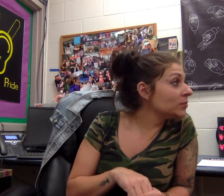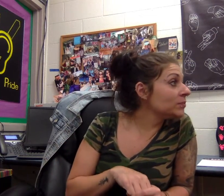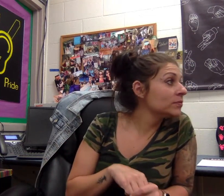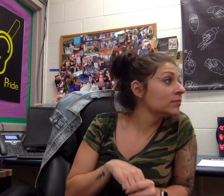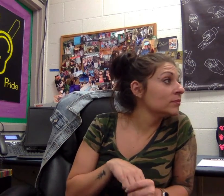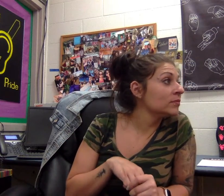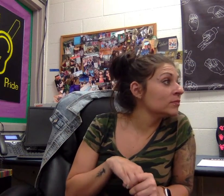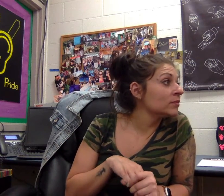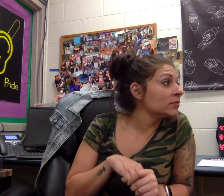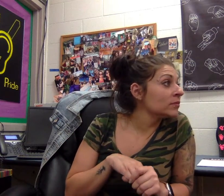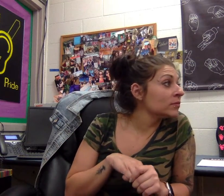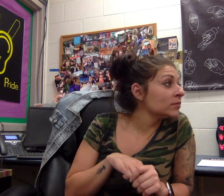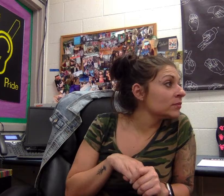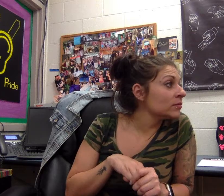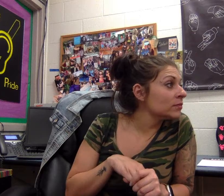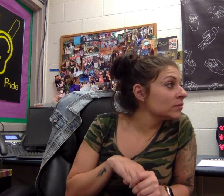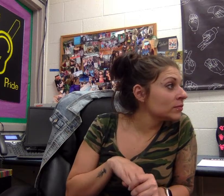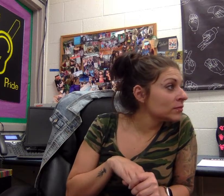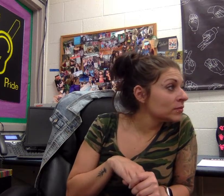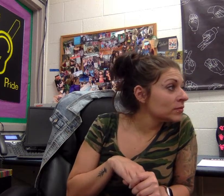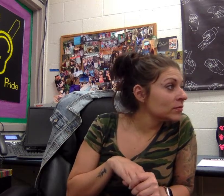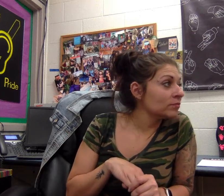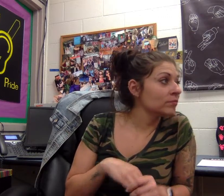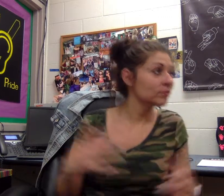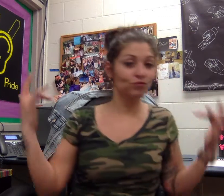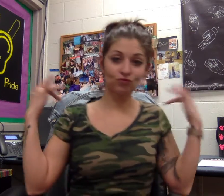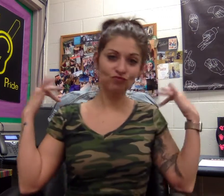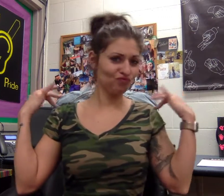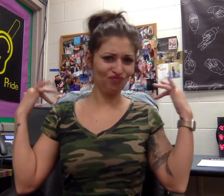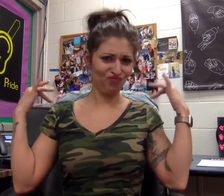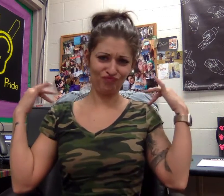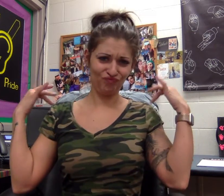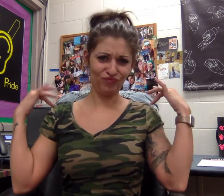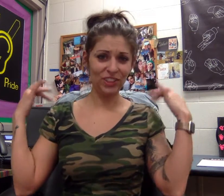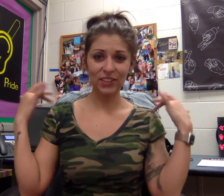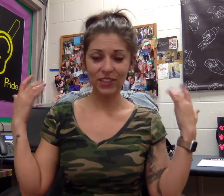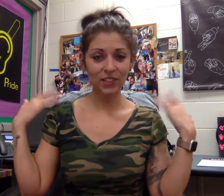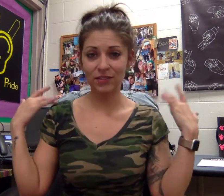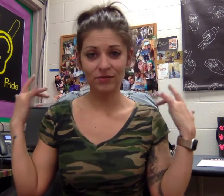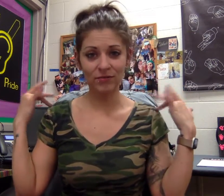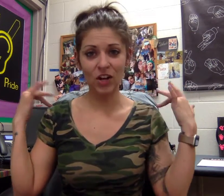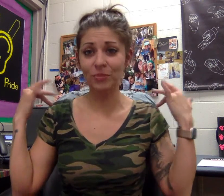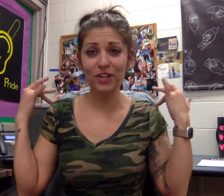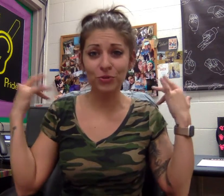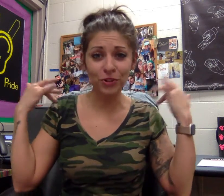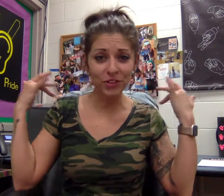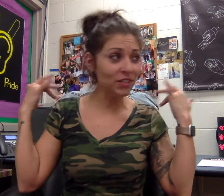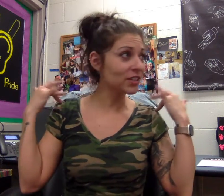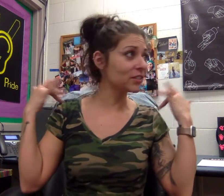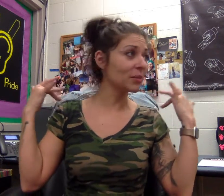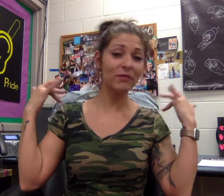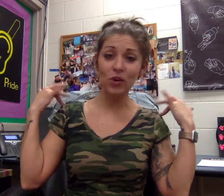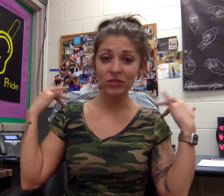it's not on my shoulders it's not my fault